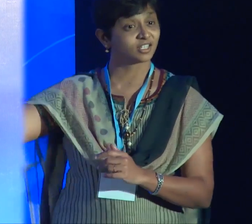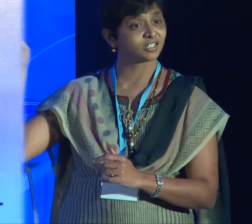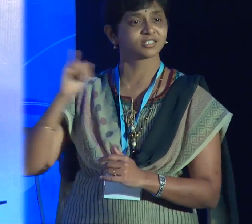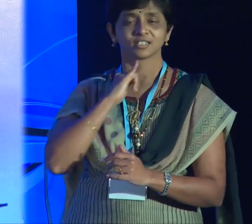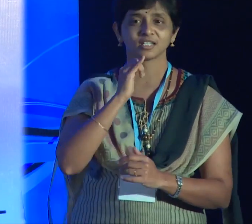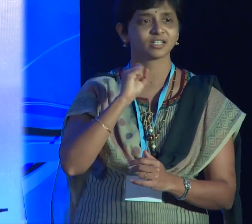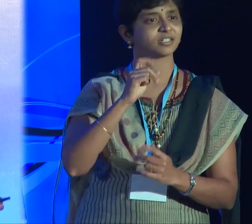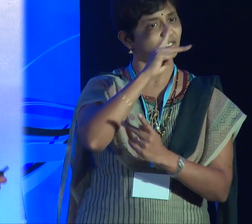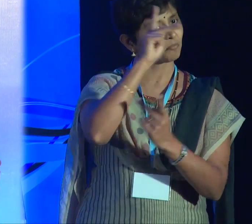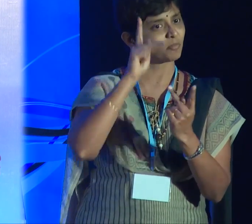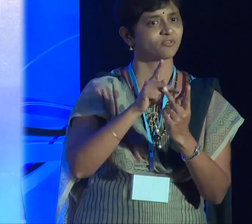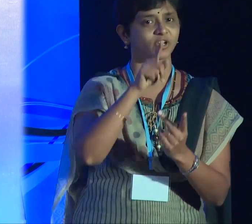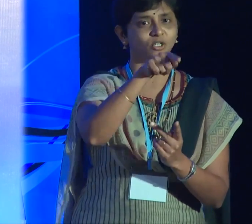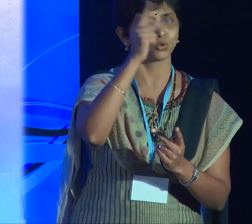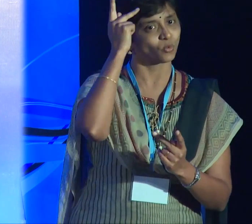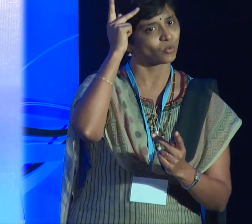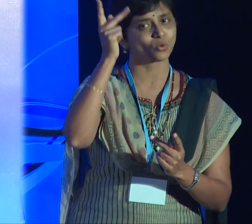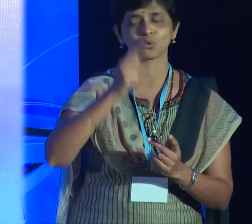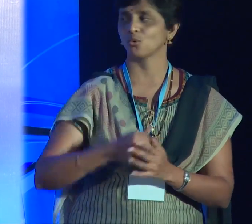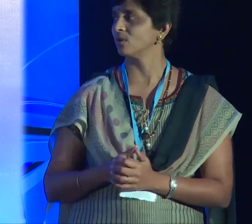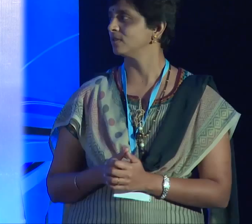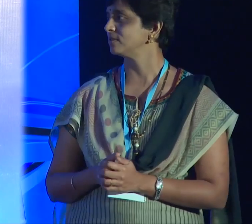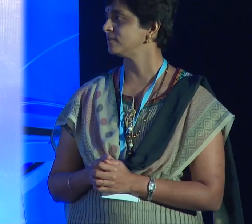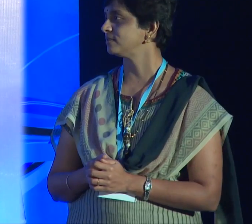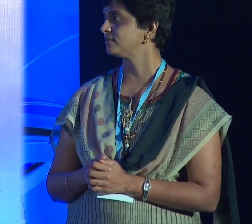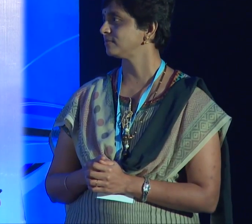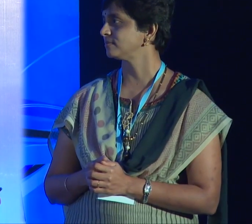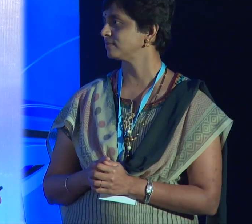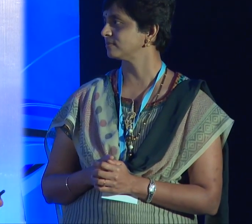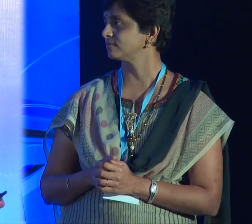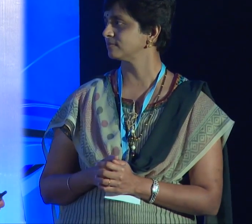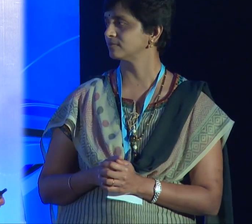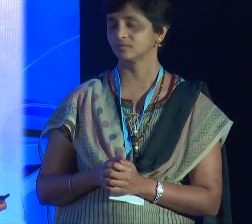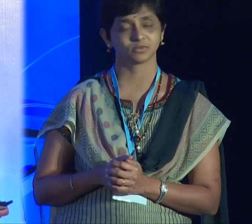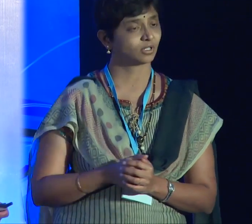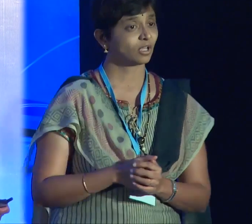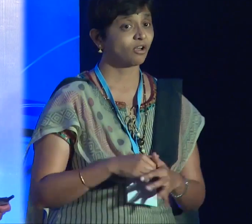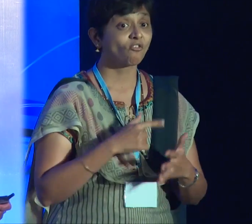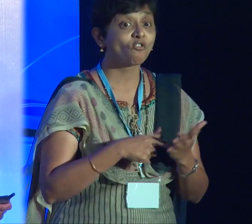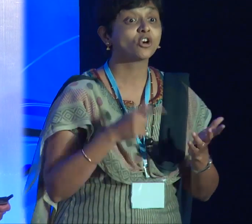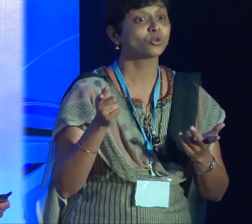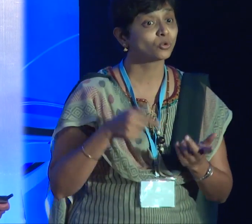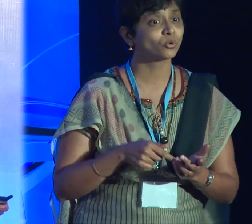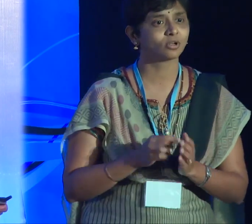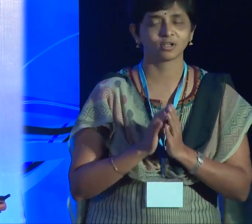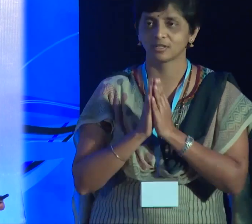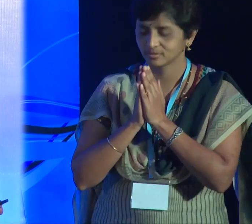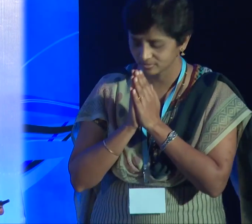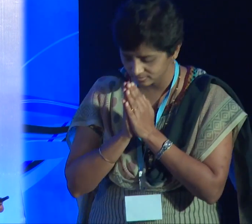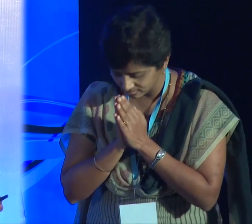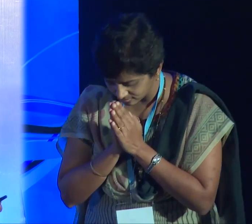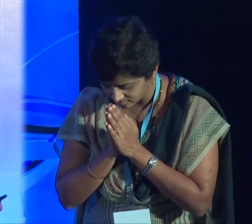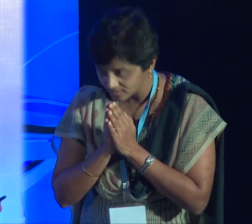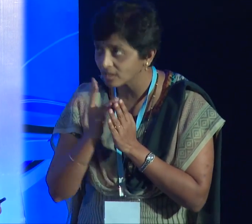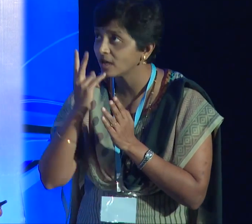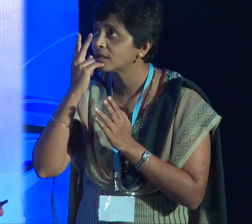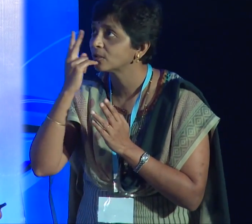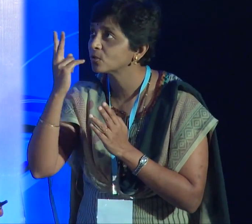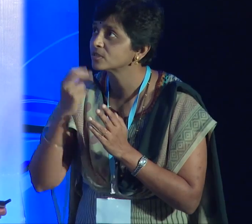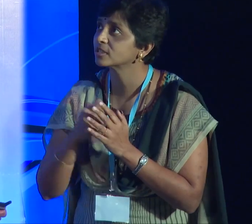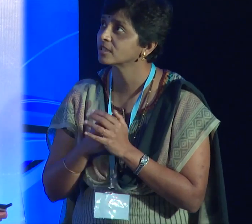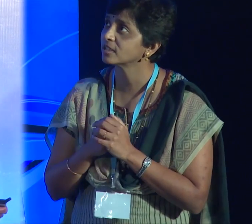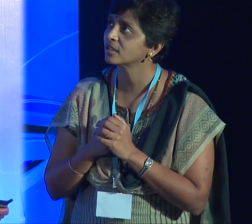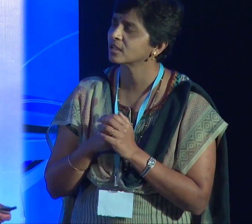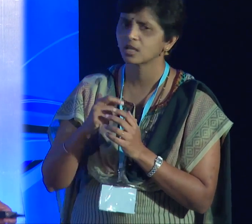perfection, this is divinity. And we are told, darshan karo, look carefully, look for the divinity